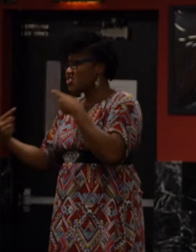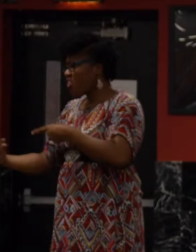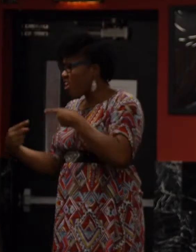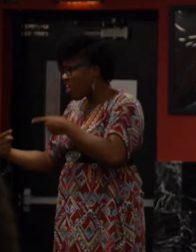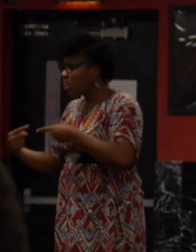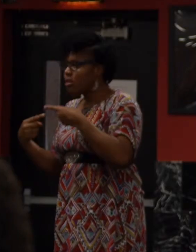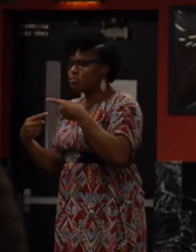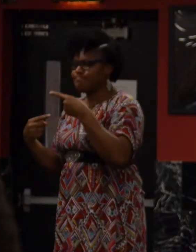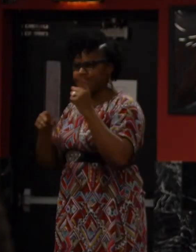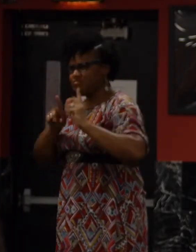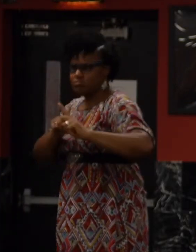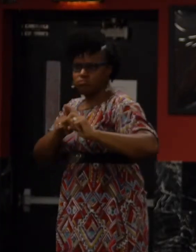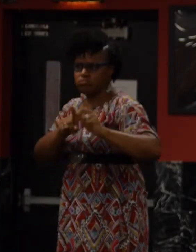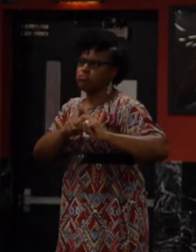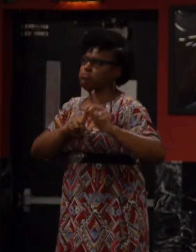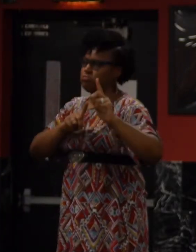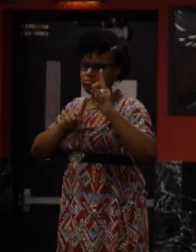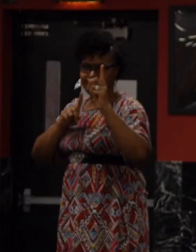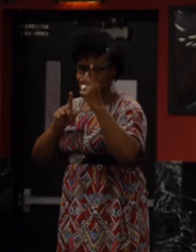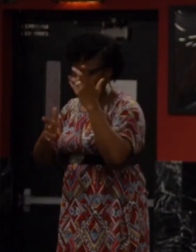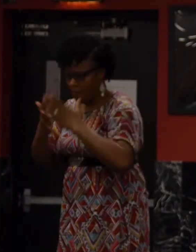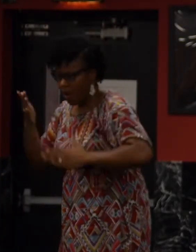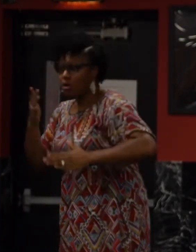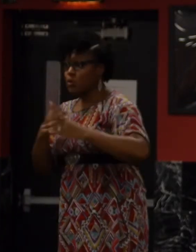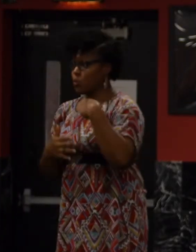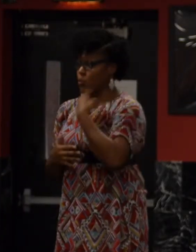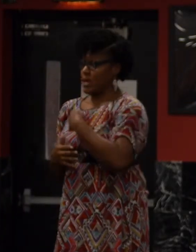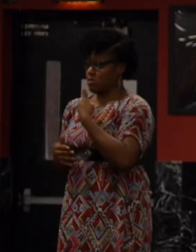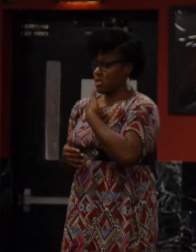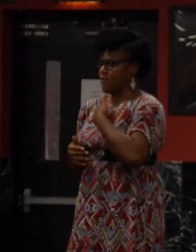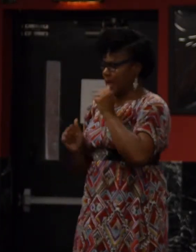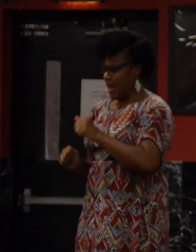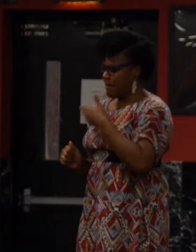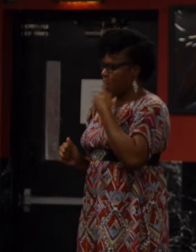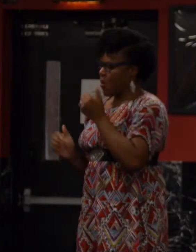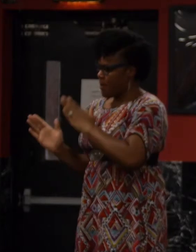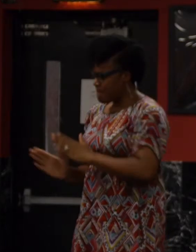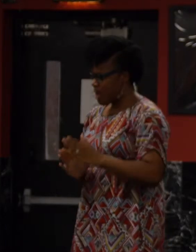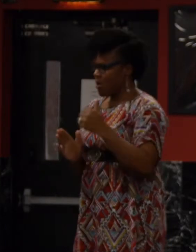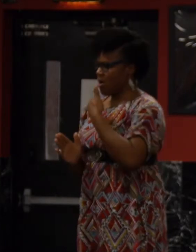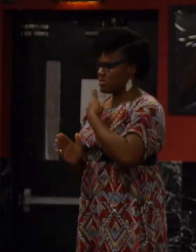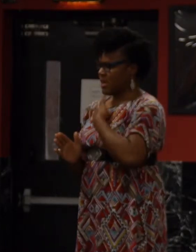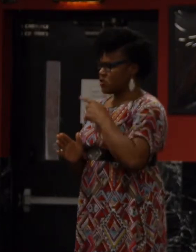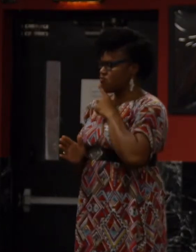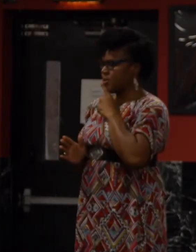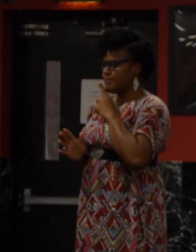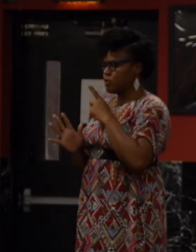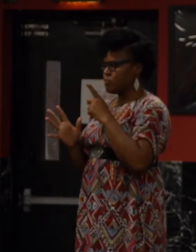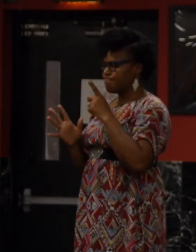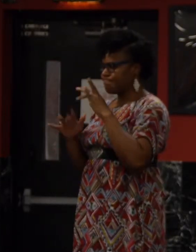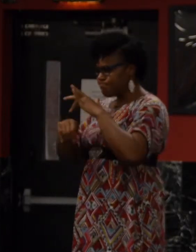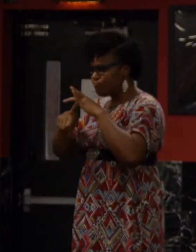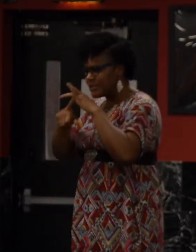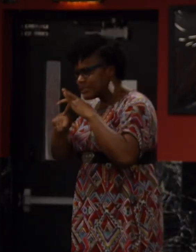its fronts, so that we can basically steel ourselves and better prepare ourselves to deal with the slings and arrows that come